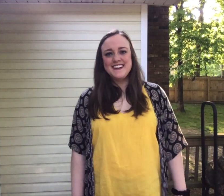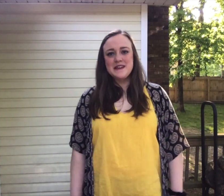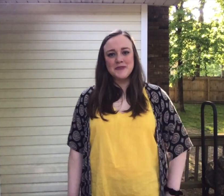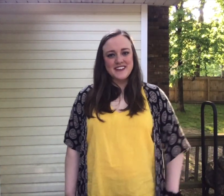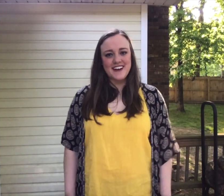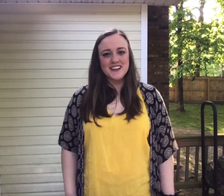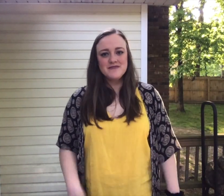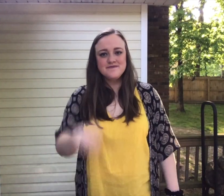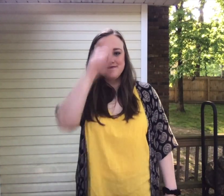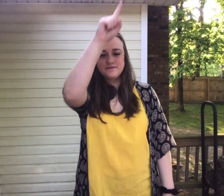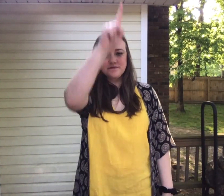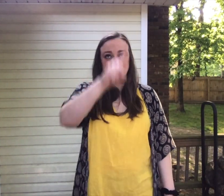Number 9.